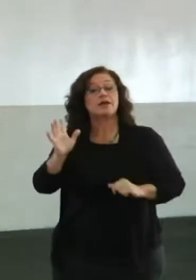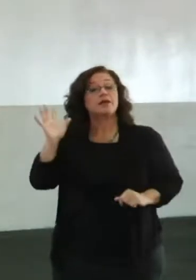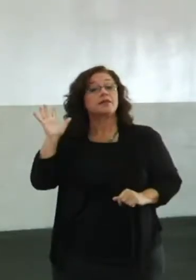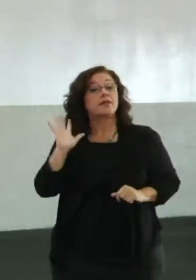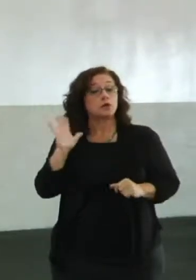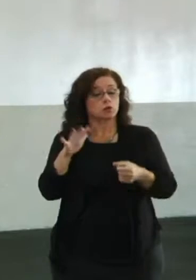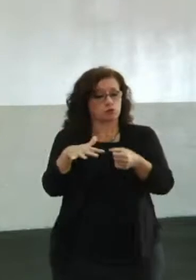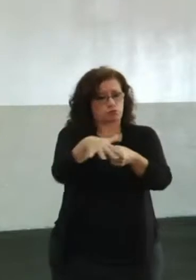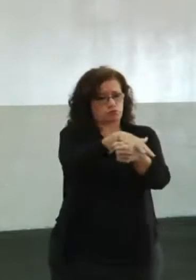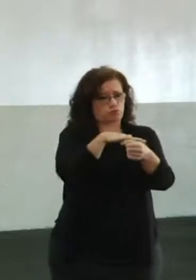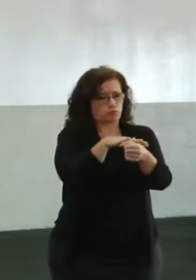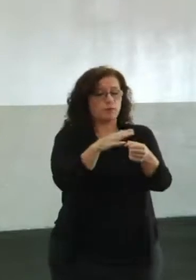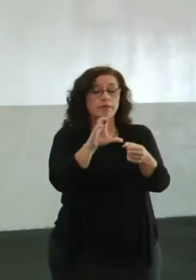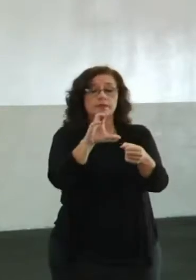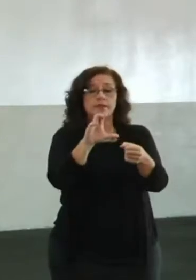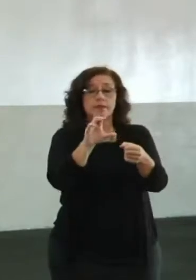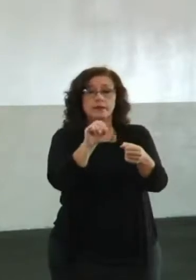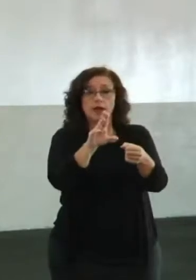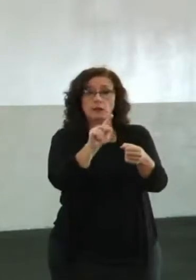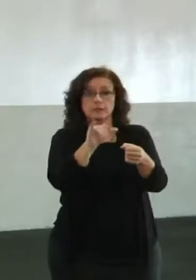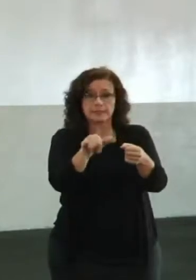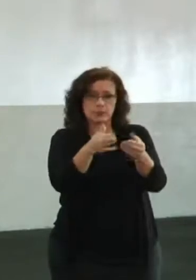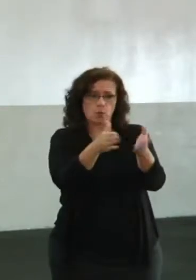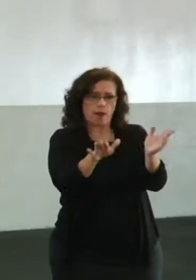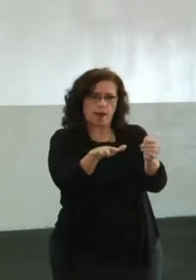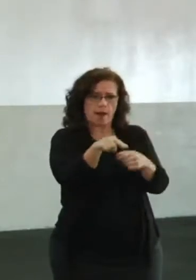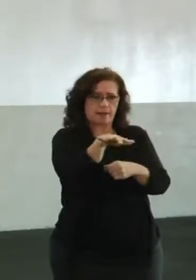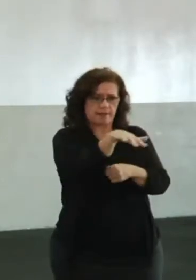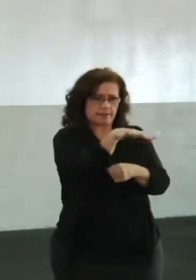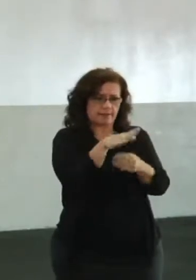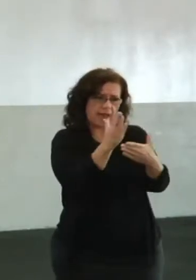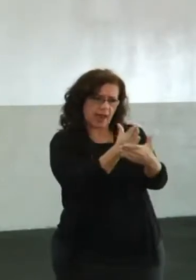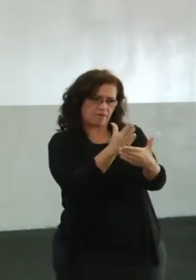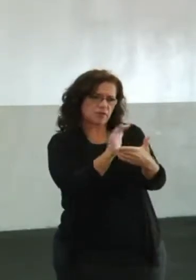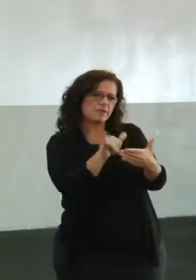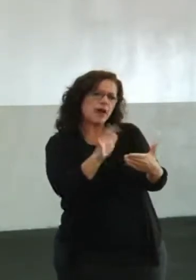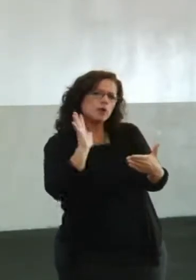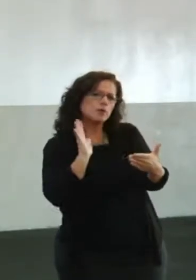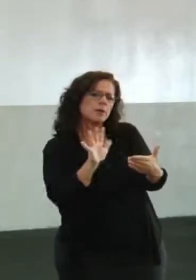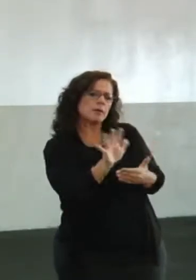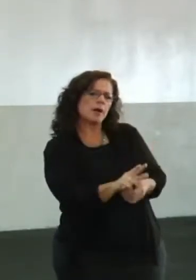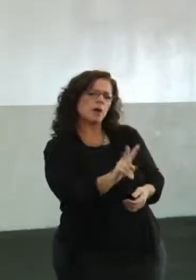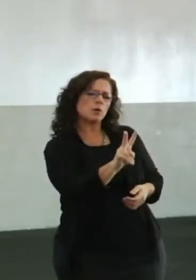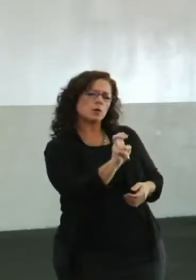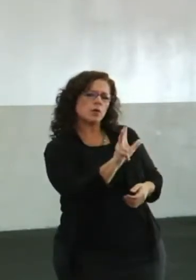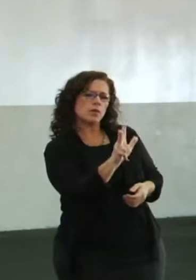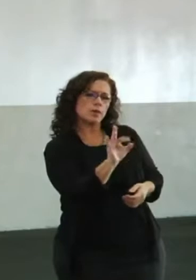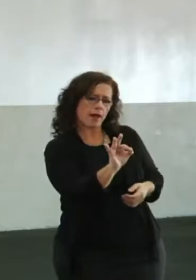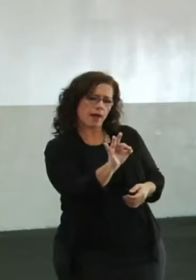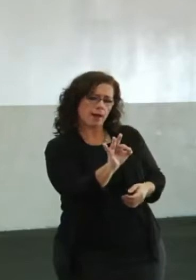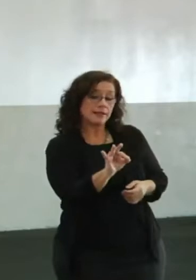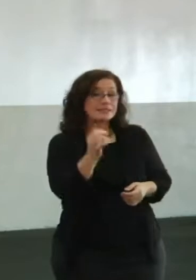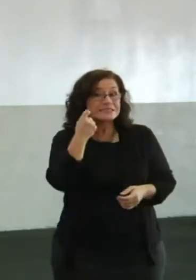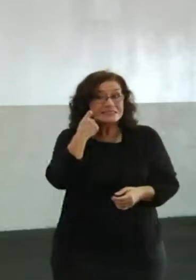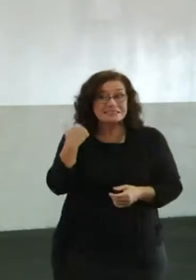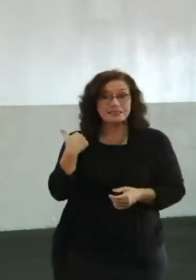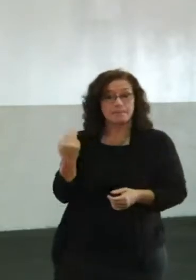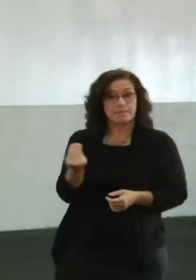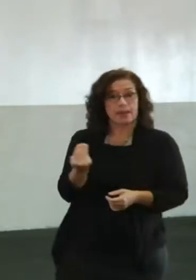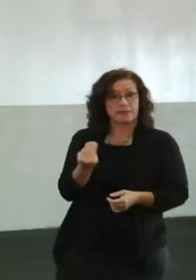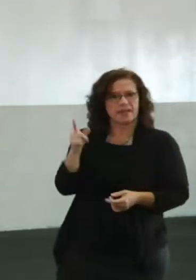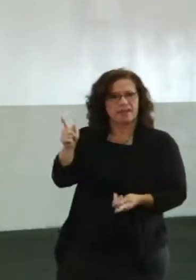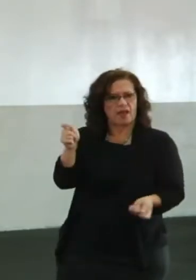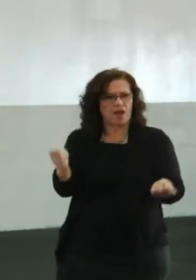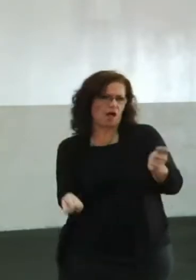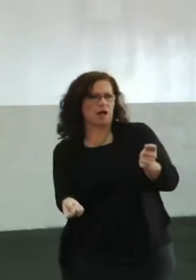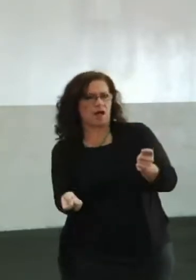average statewide, a county average statewide. And that was at about 239. Well, they readjusted it on Monday. And when they did that,